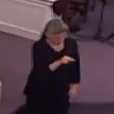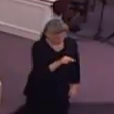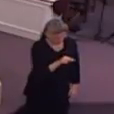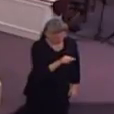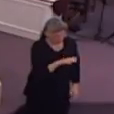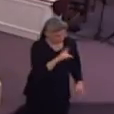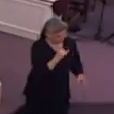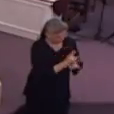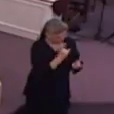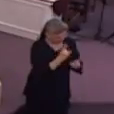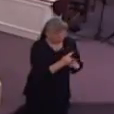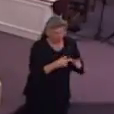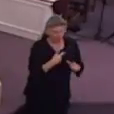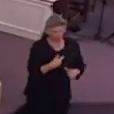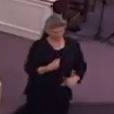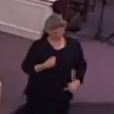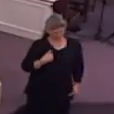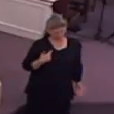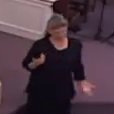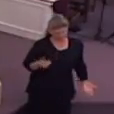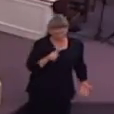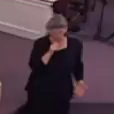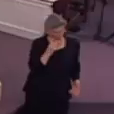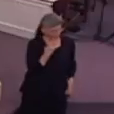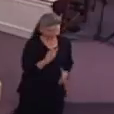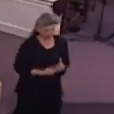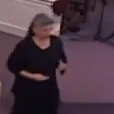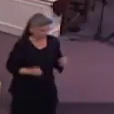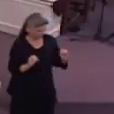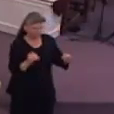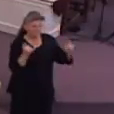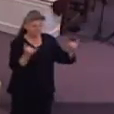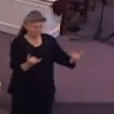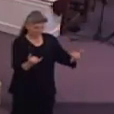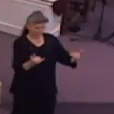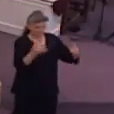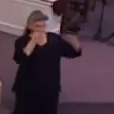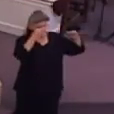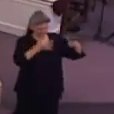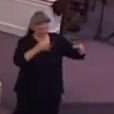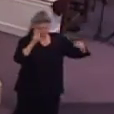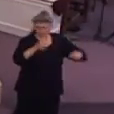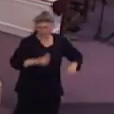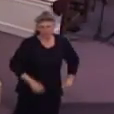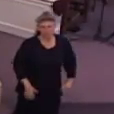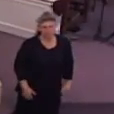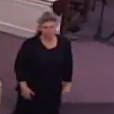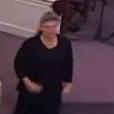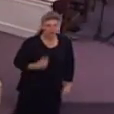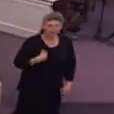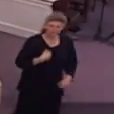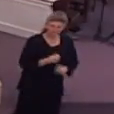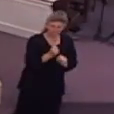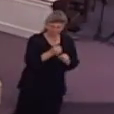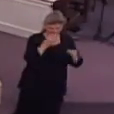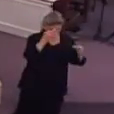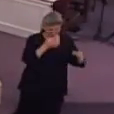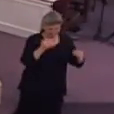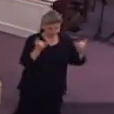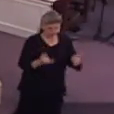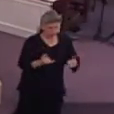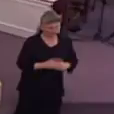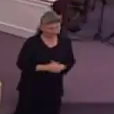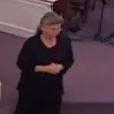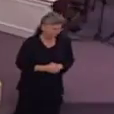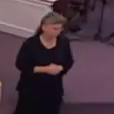you and your alcoholism, or it's going to be me. It's not going to be both anymore. Today's the day of decision. And he said, I've got to make a decision today.